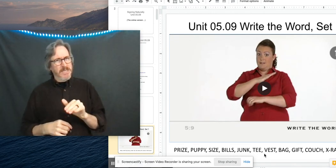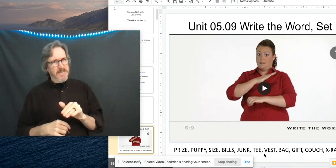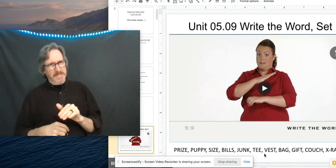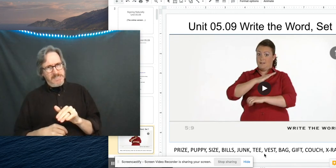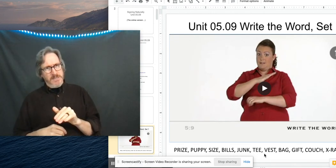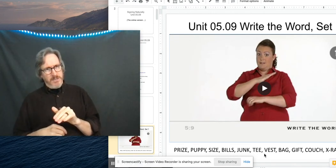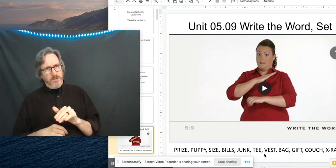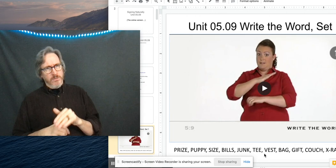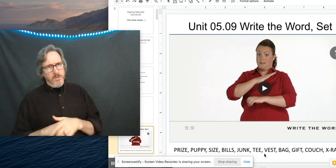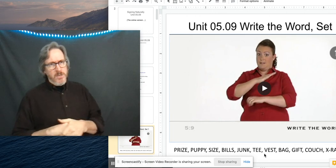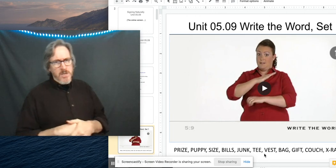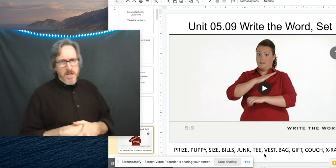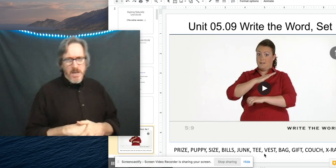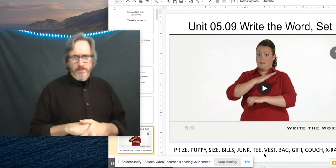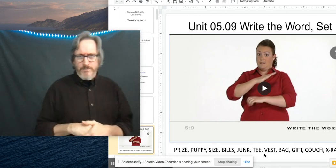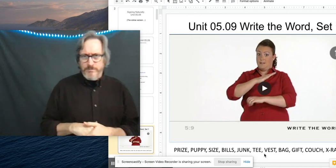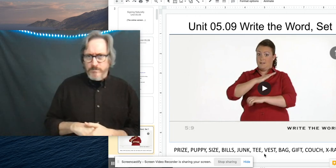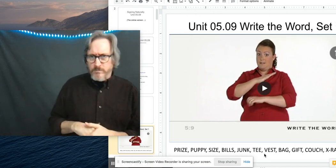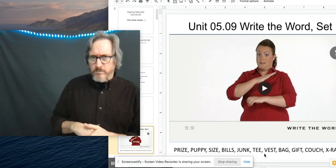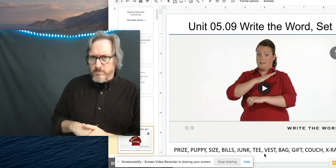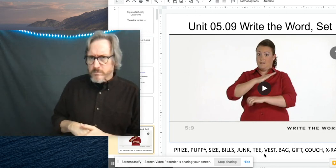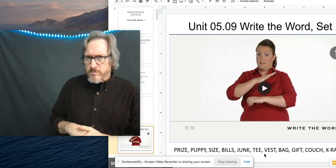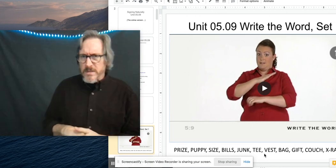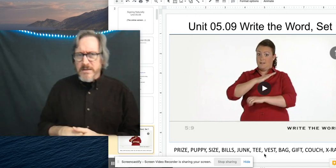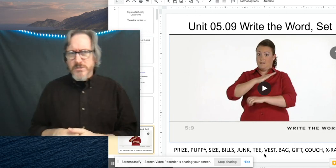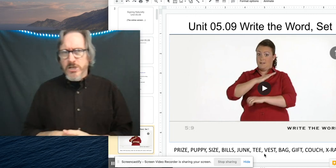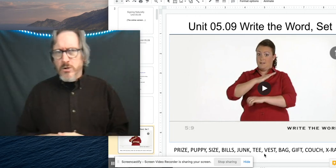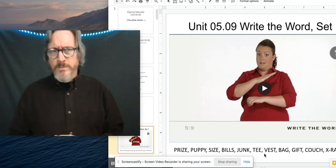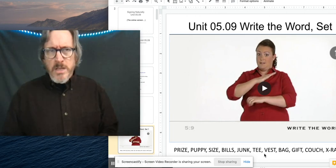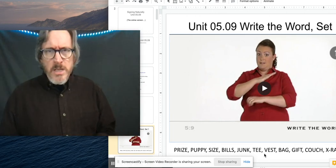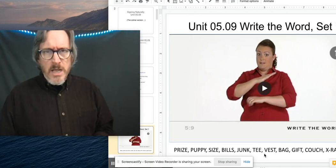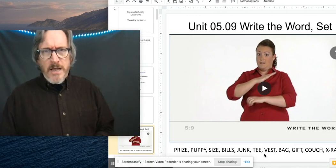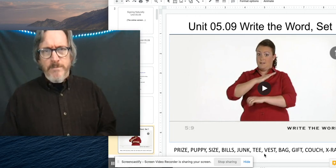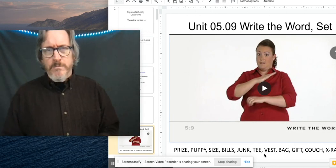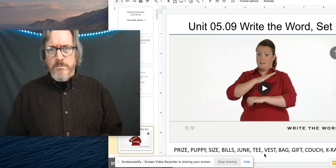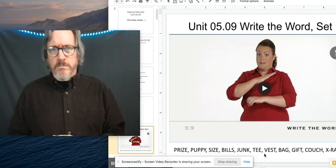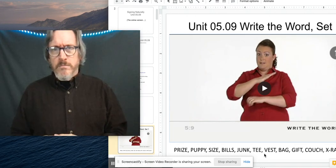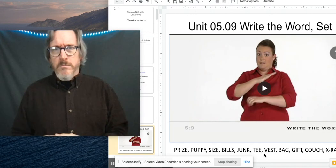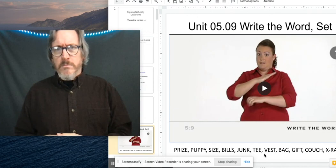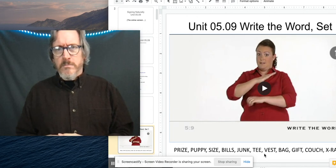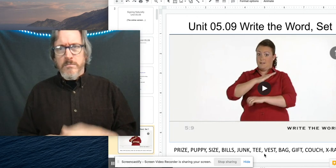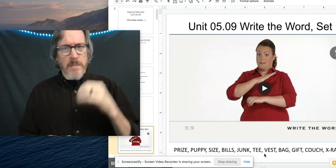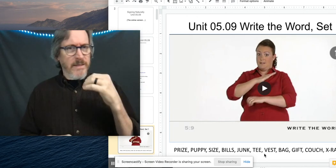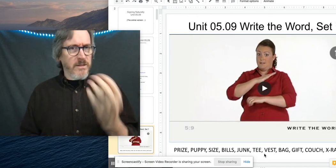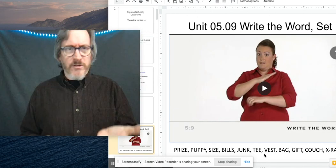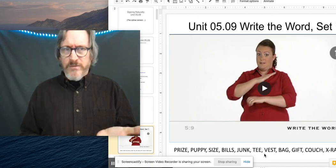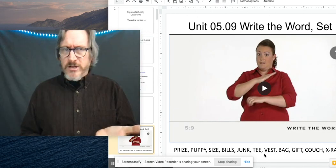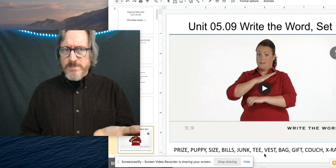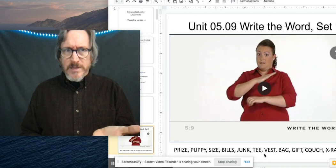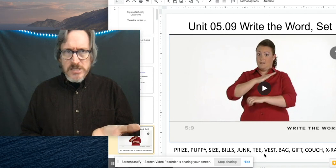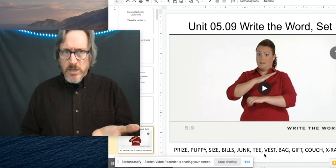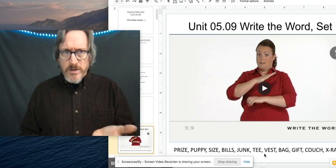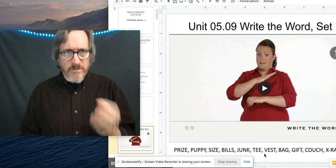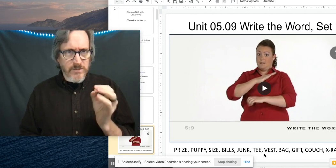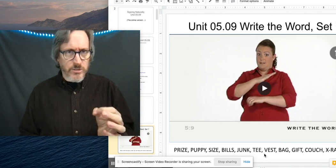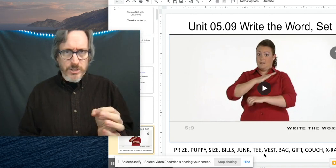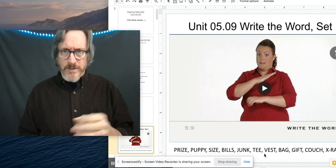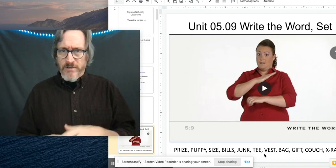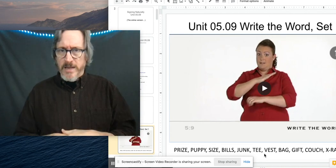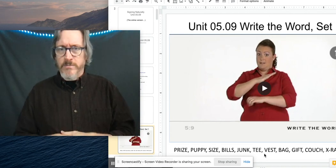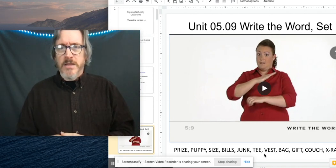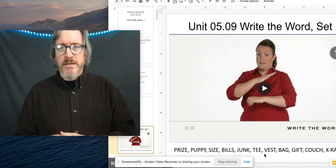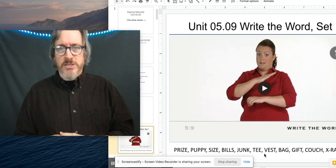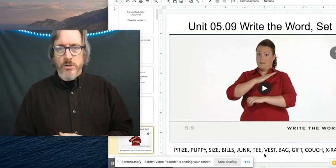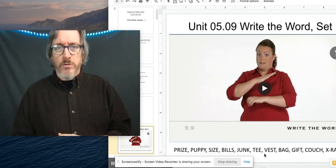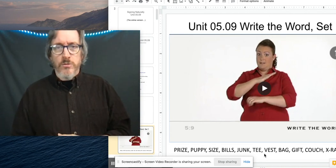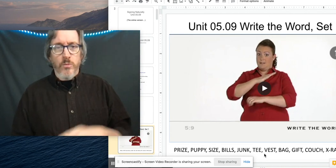to look at the list, though. Um, so, um, and they're fingerspelled slow enough, you should be